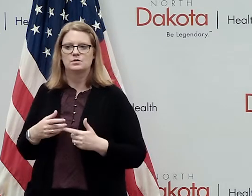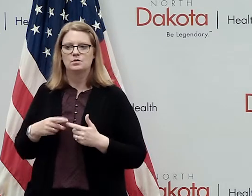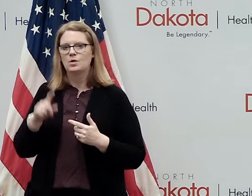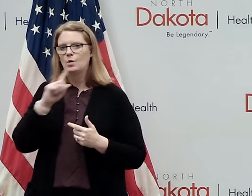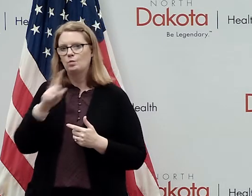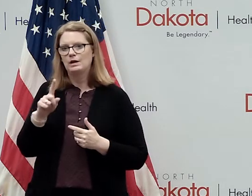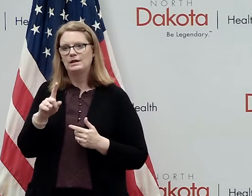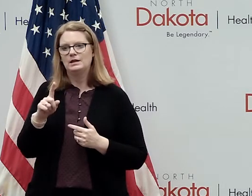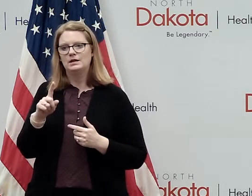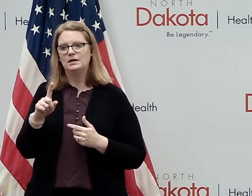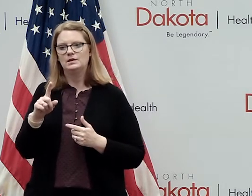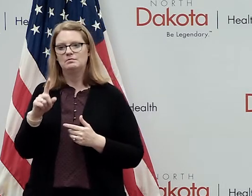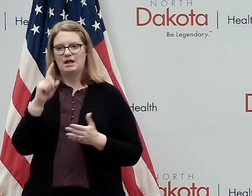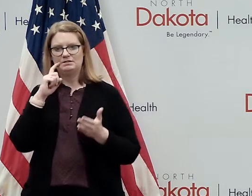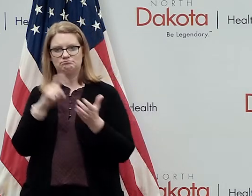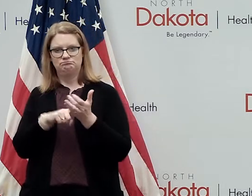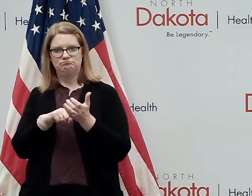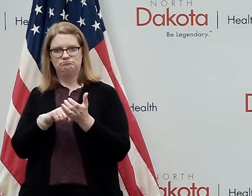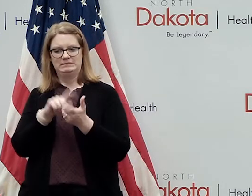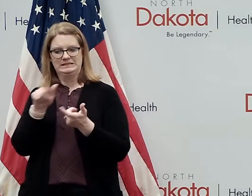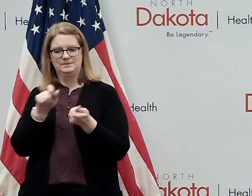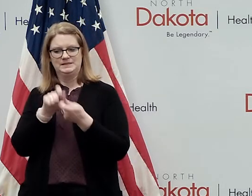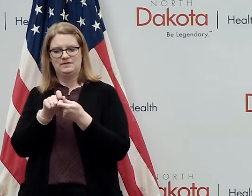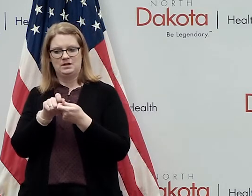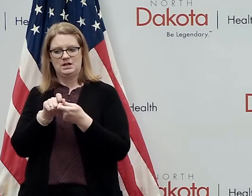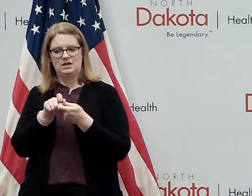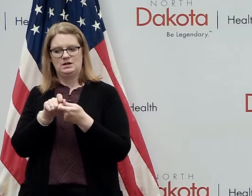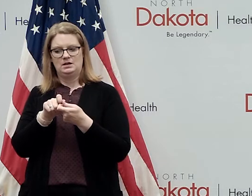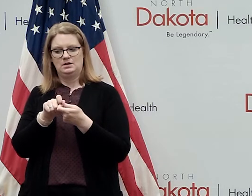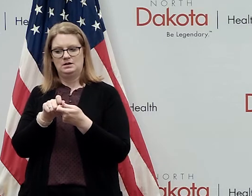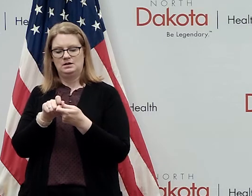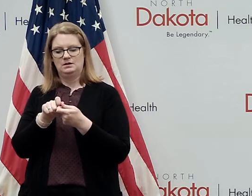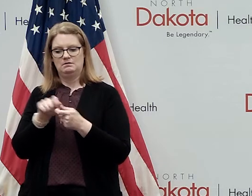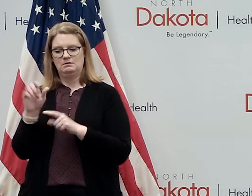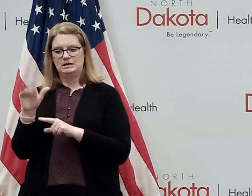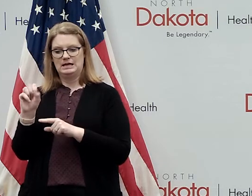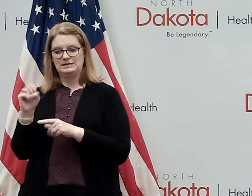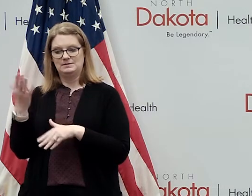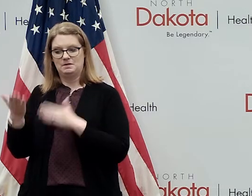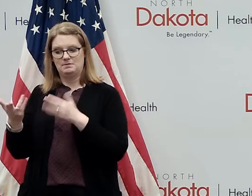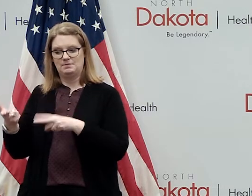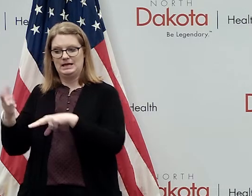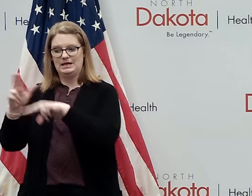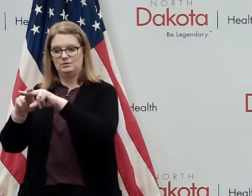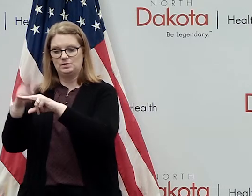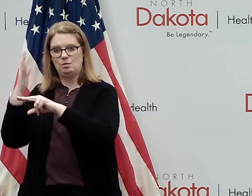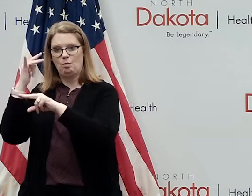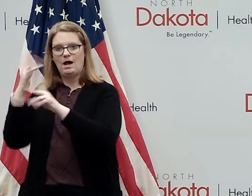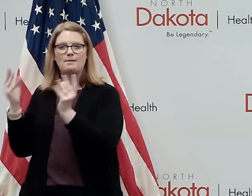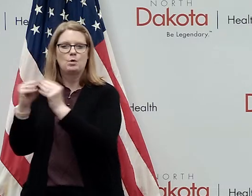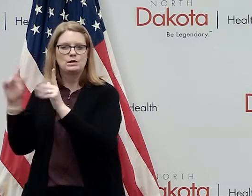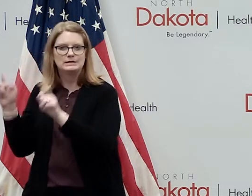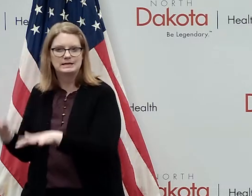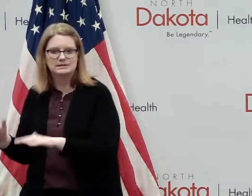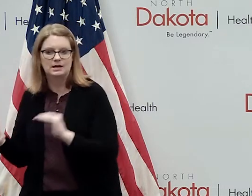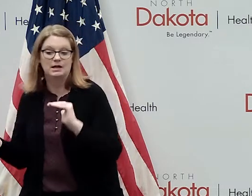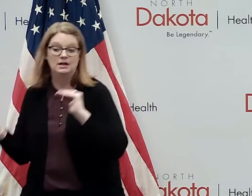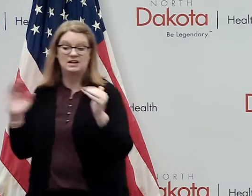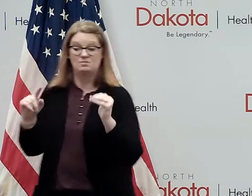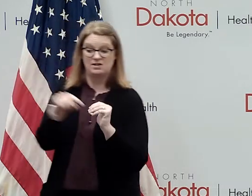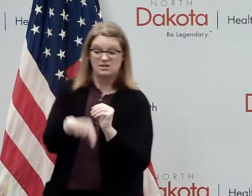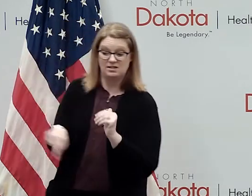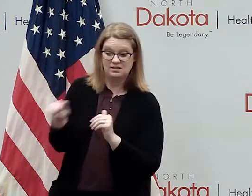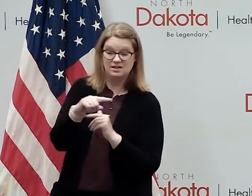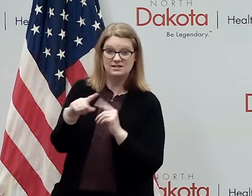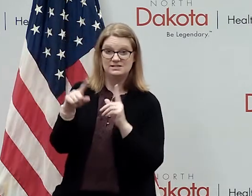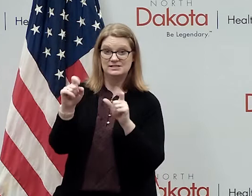was between those areas where cases might be increasing because of increased testing versus those places where